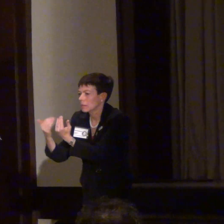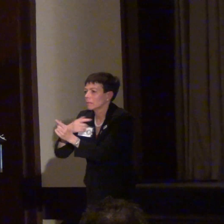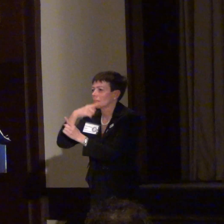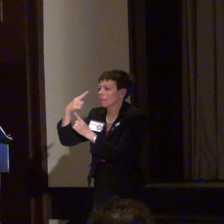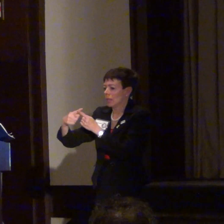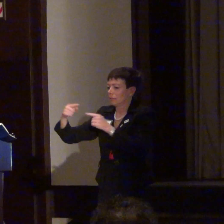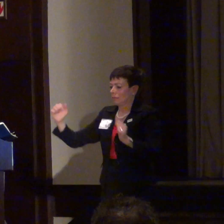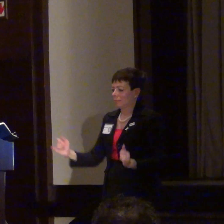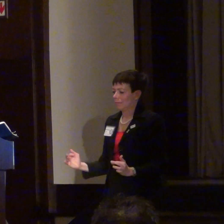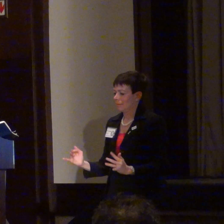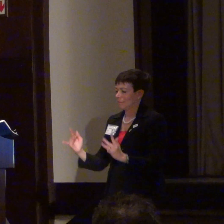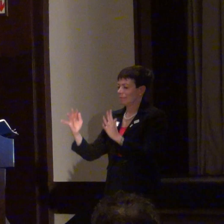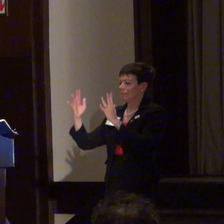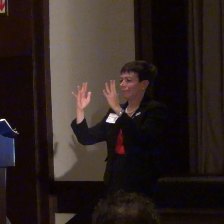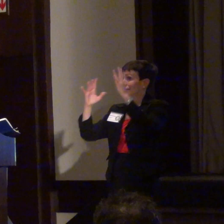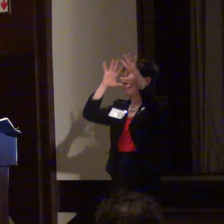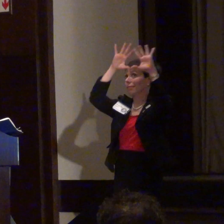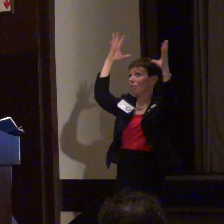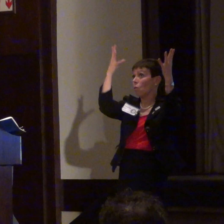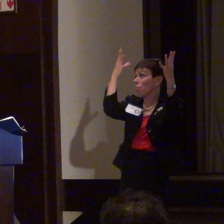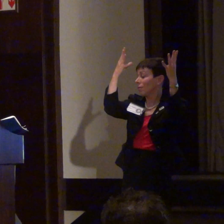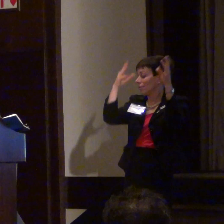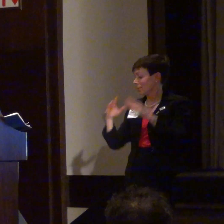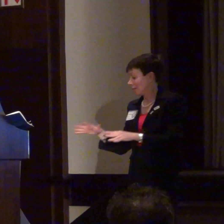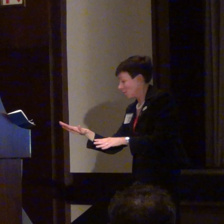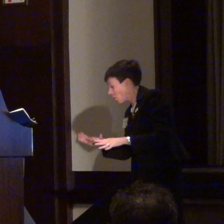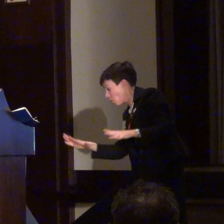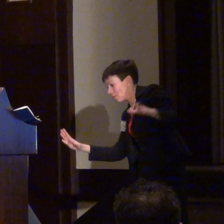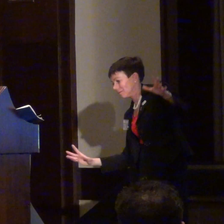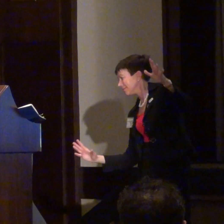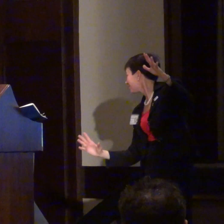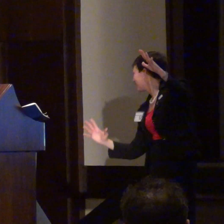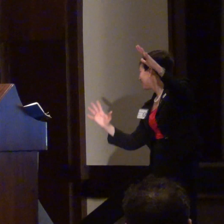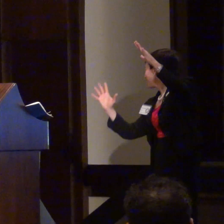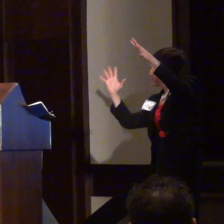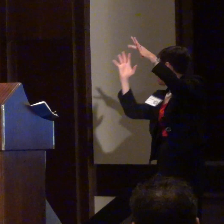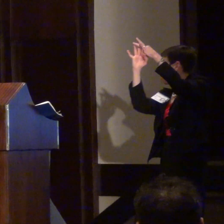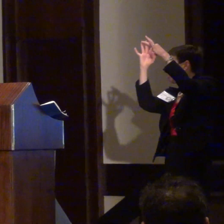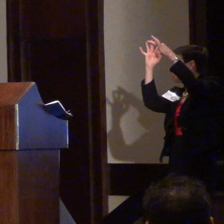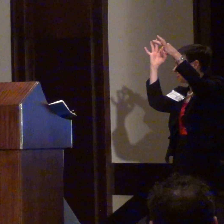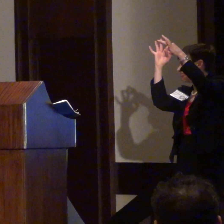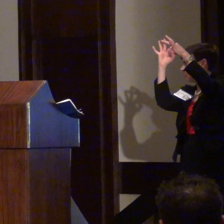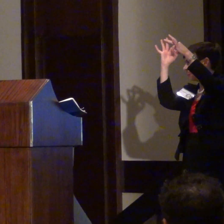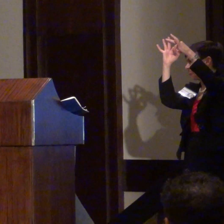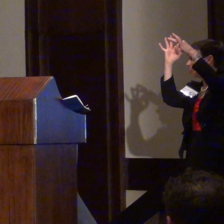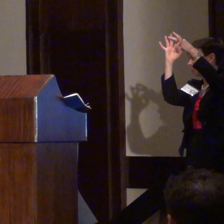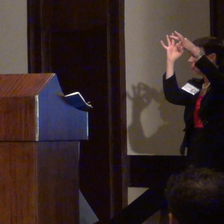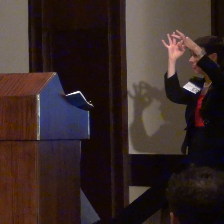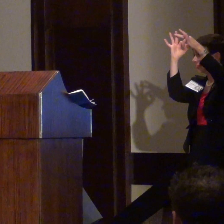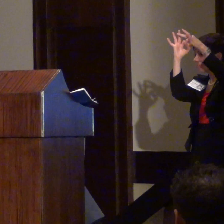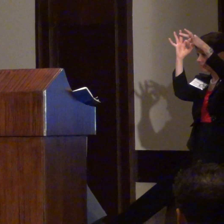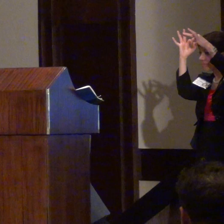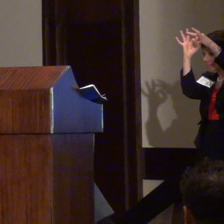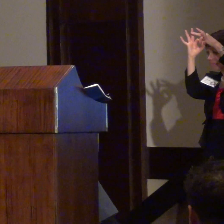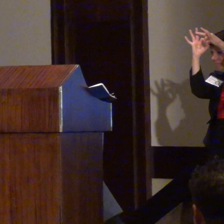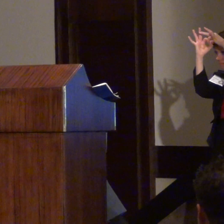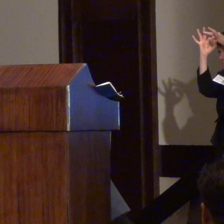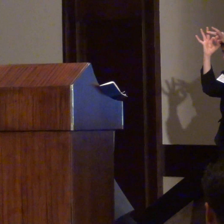We need to gain all of your ideas and think about how we can think globally